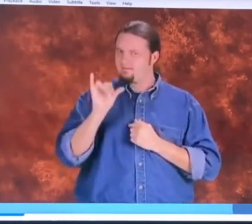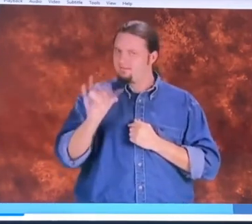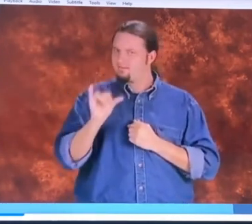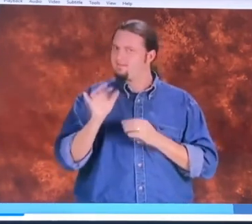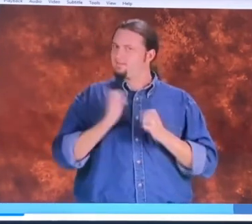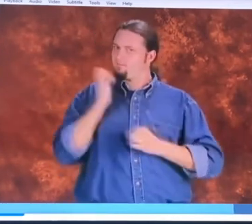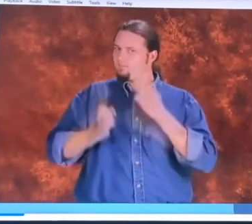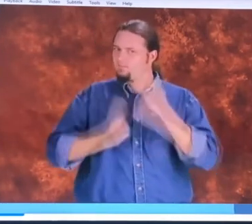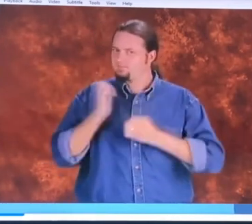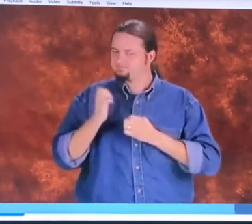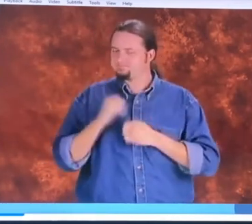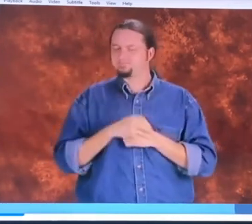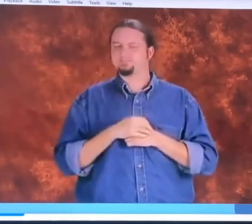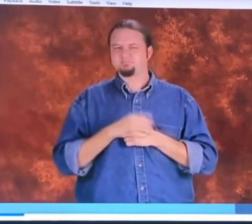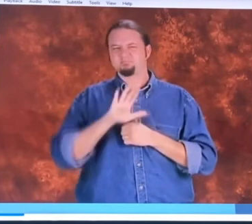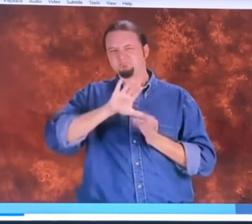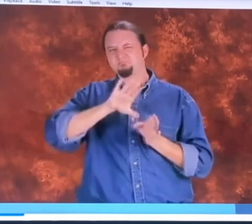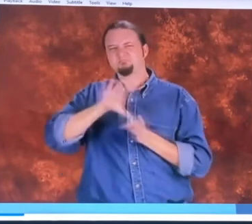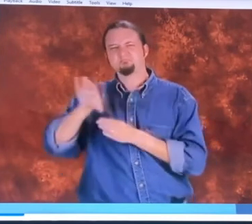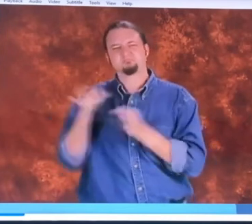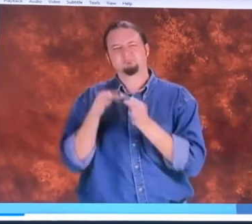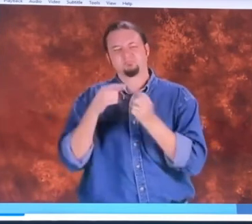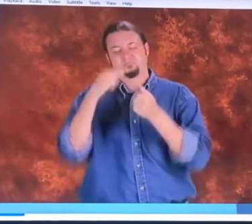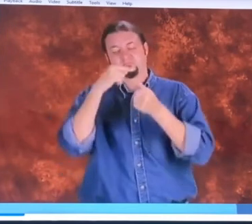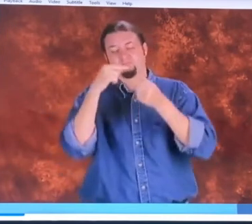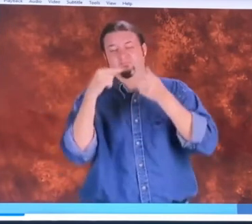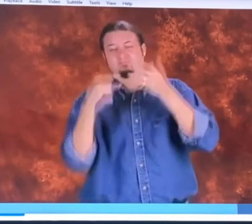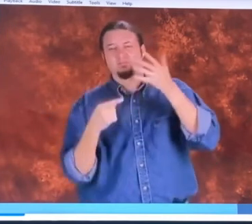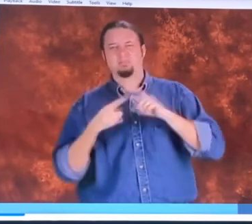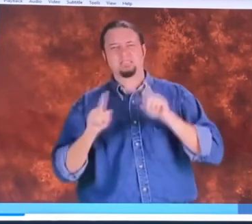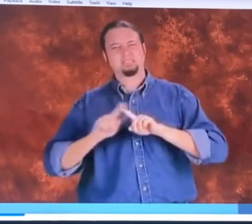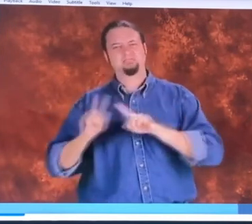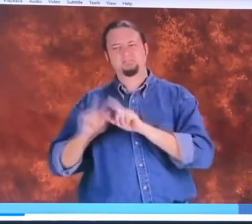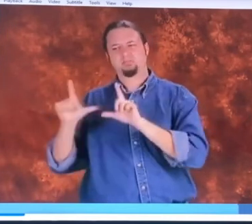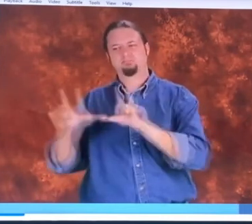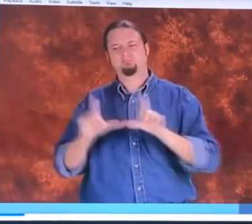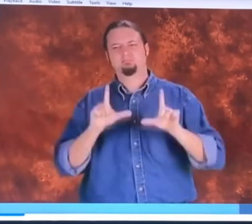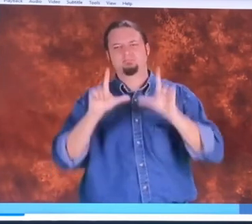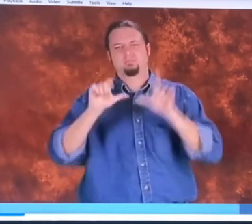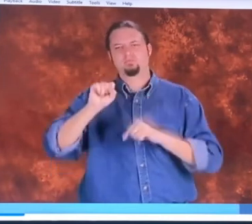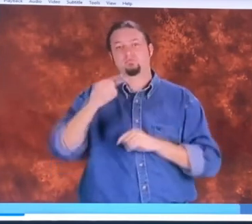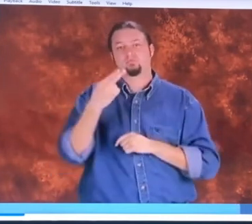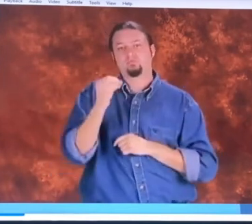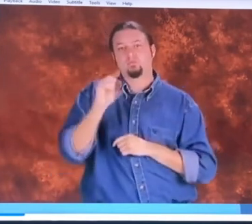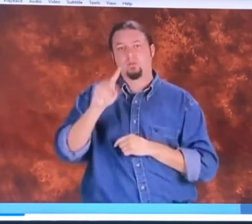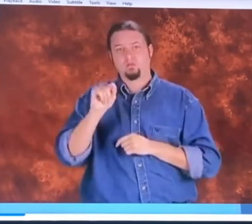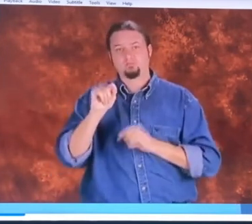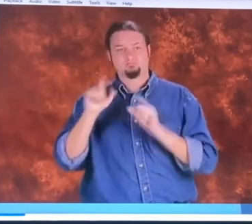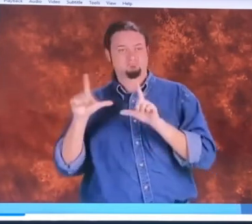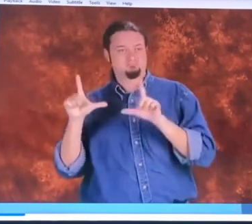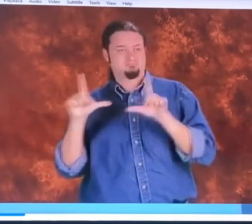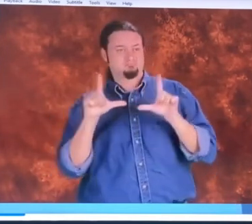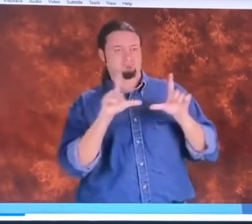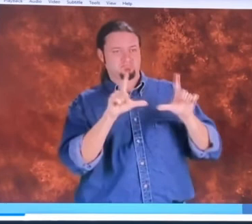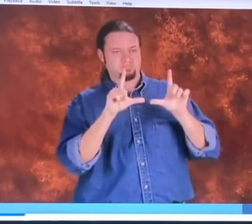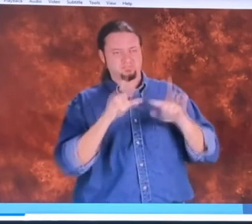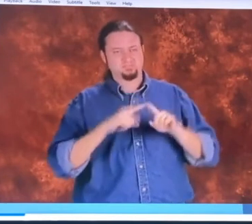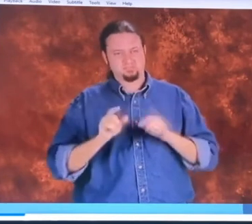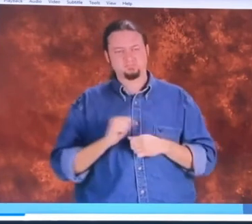ever. So those two again, having wide angles and capturing emotions. Putting that aside, there are many types of